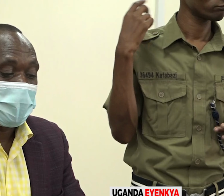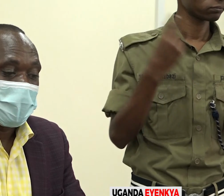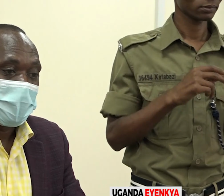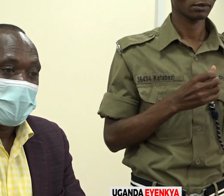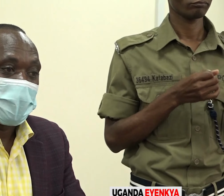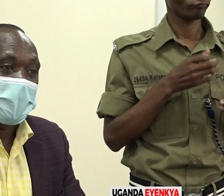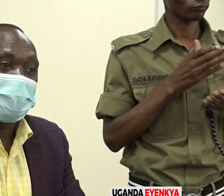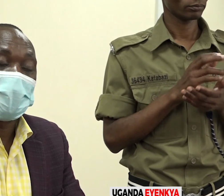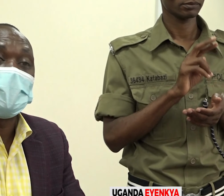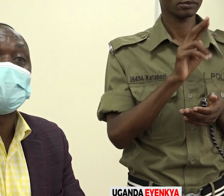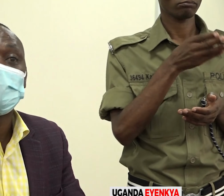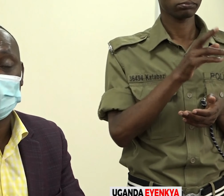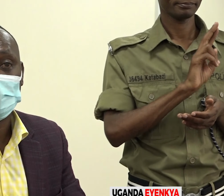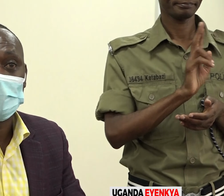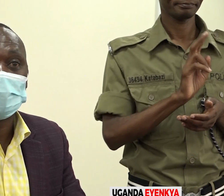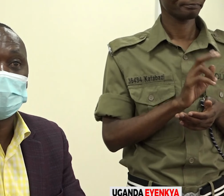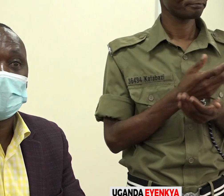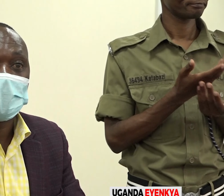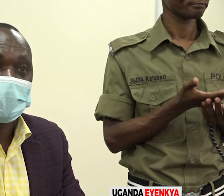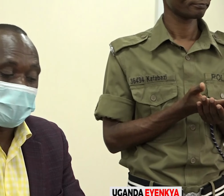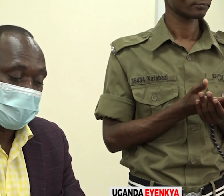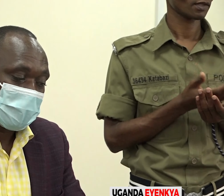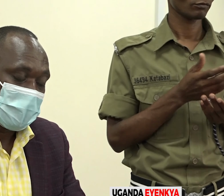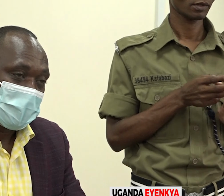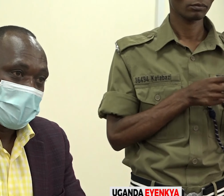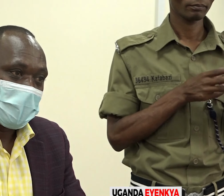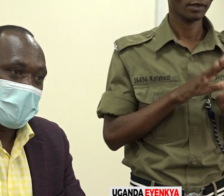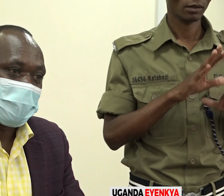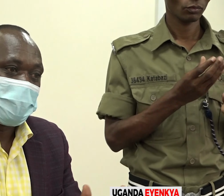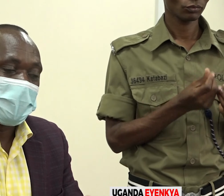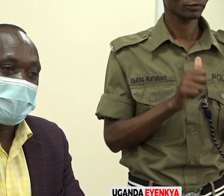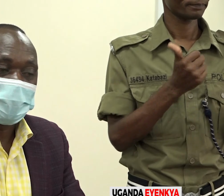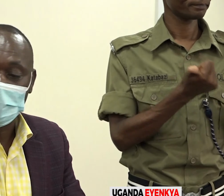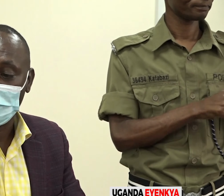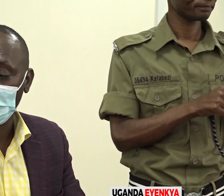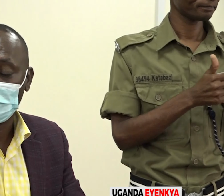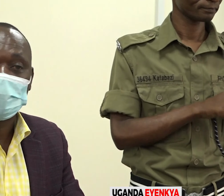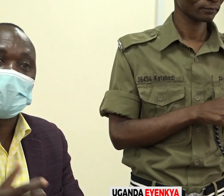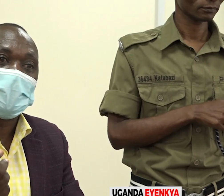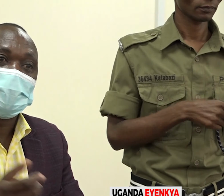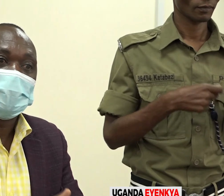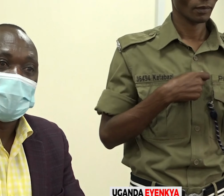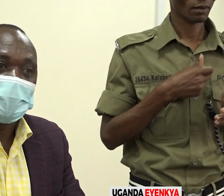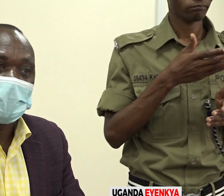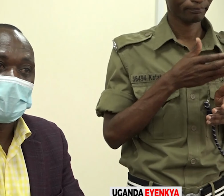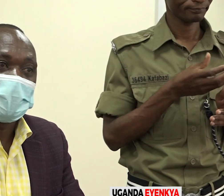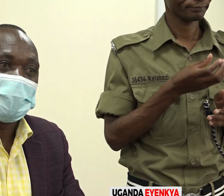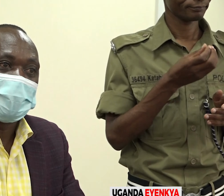there, we have a robust system of how to address it. I have been seeing his Twitter